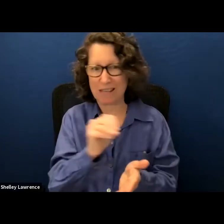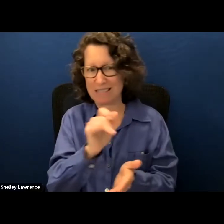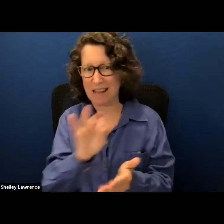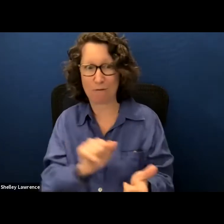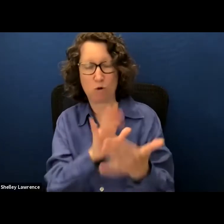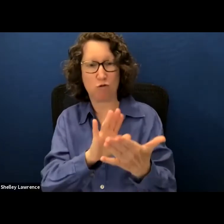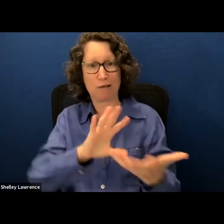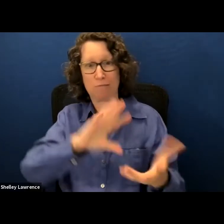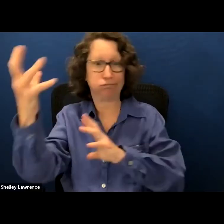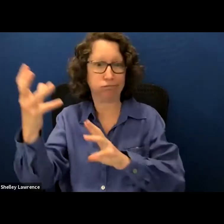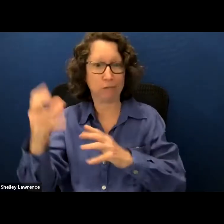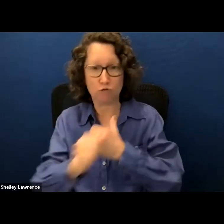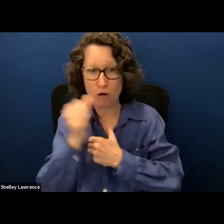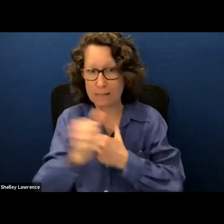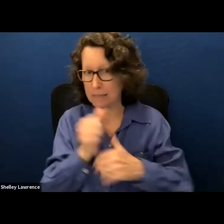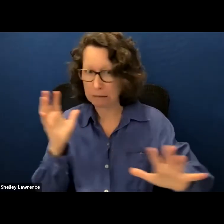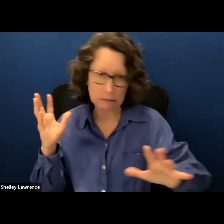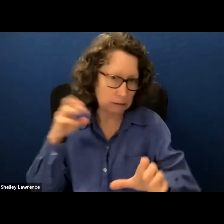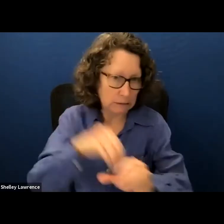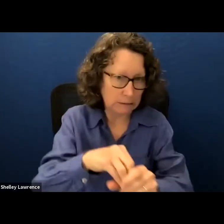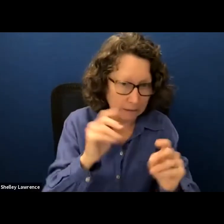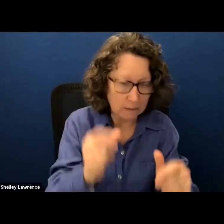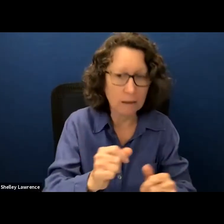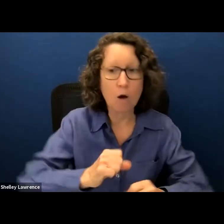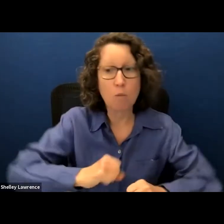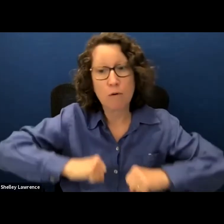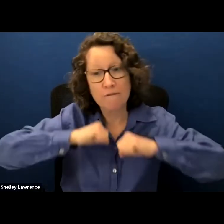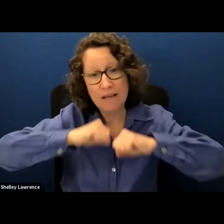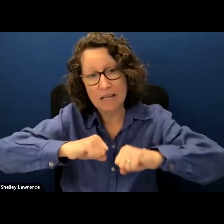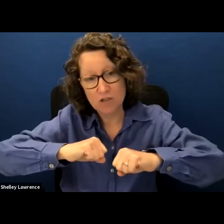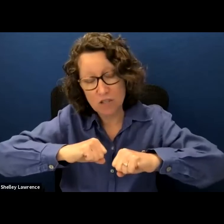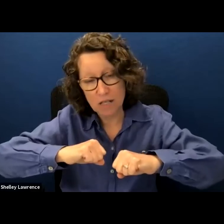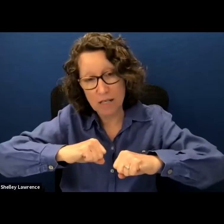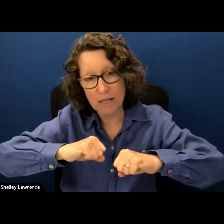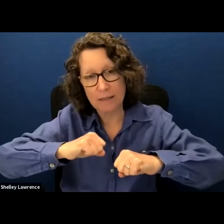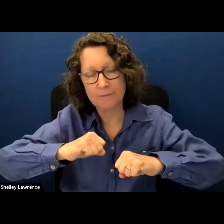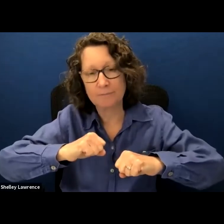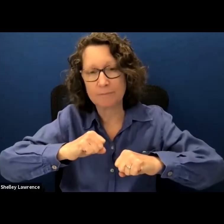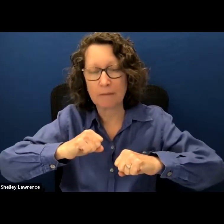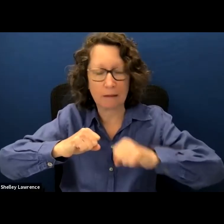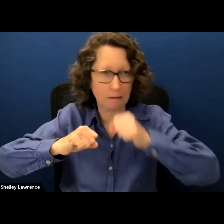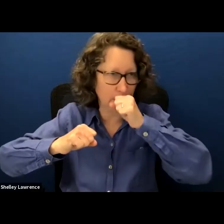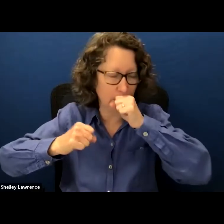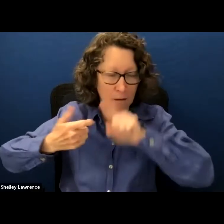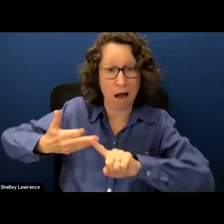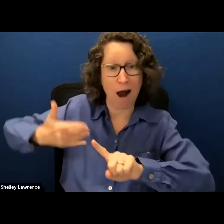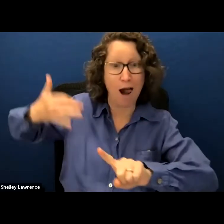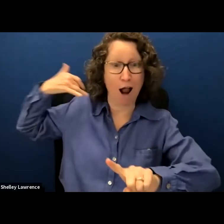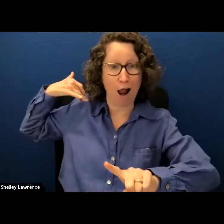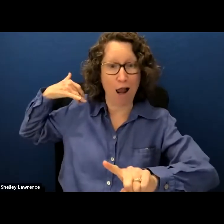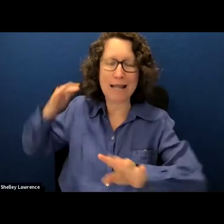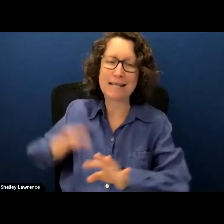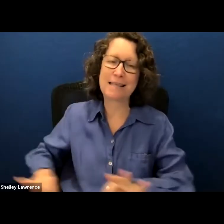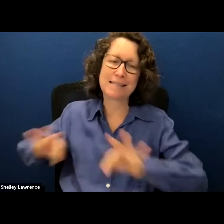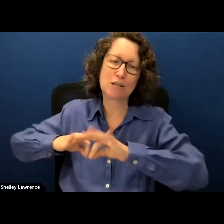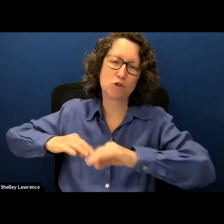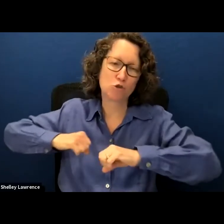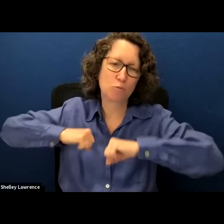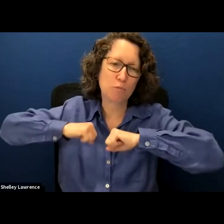address crisis and risk, prevention far upstream is essential to